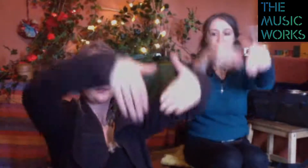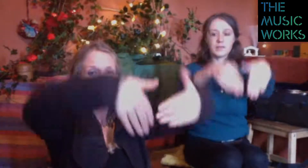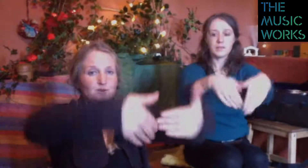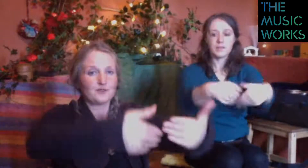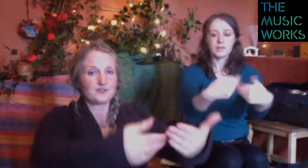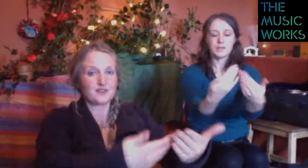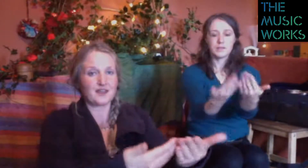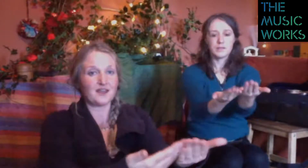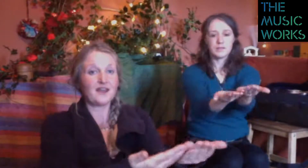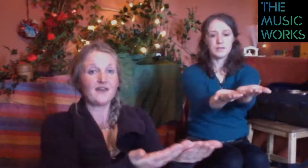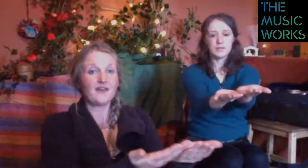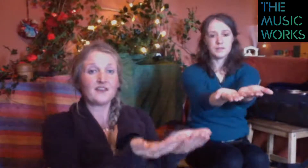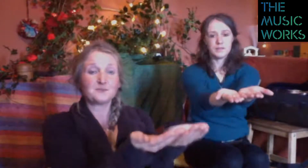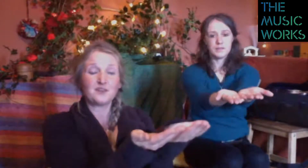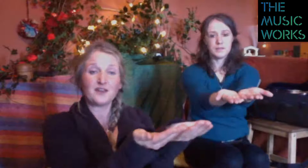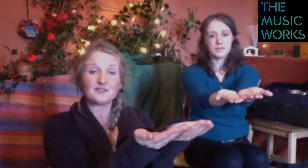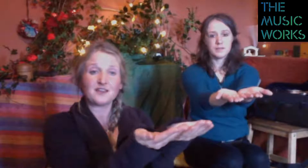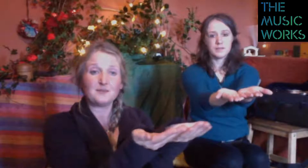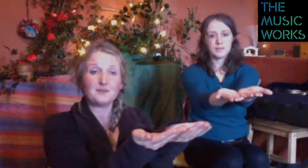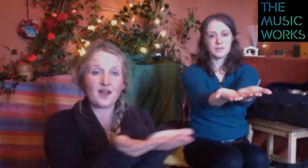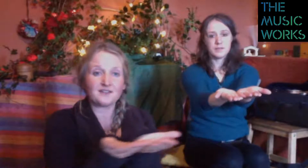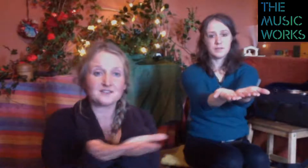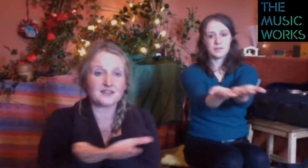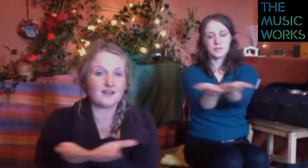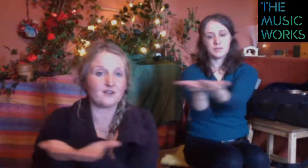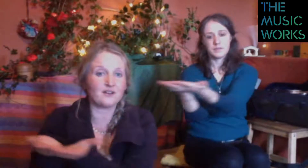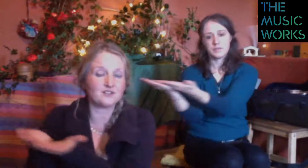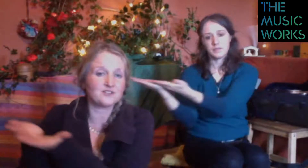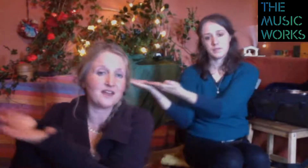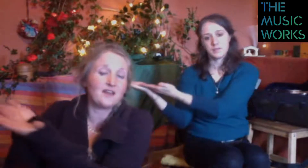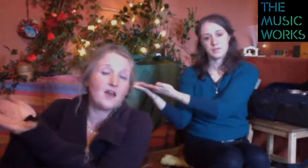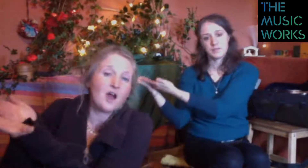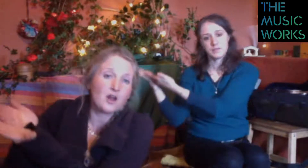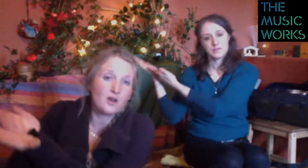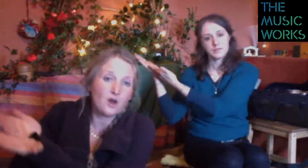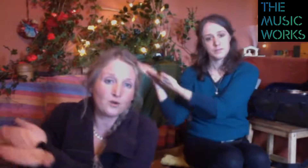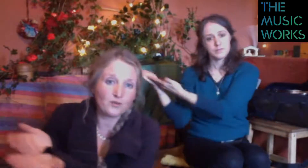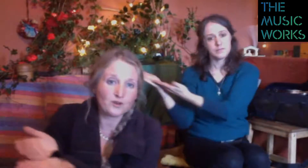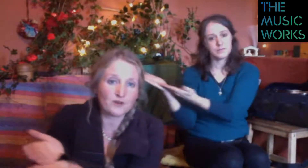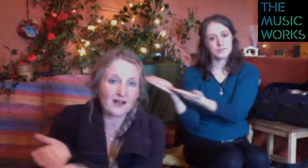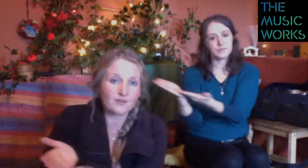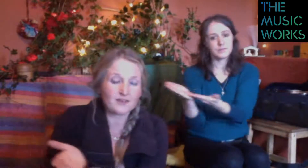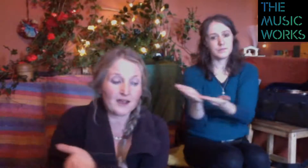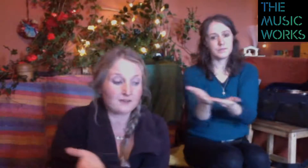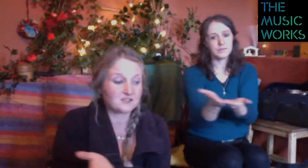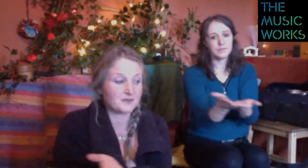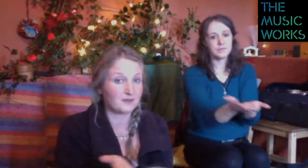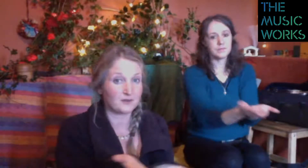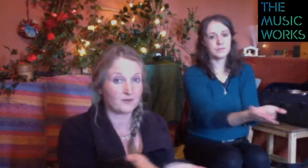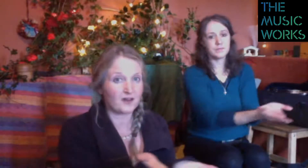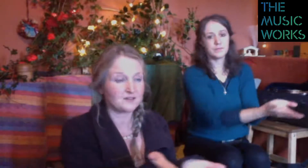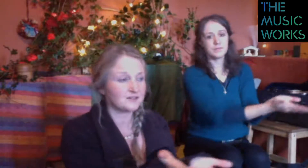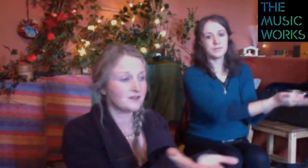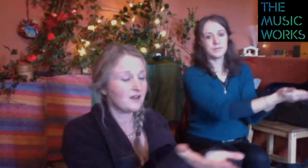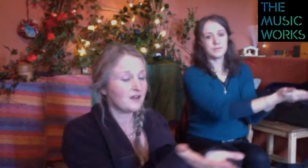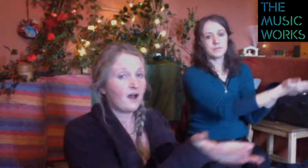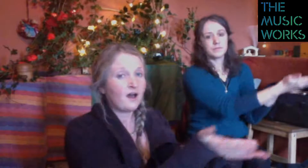the sea. And the next bit, you get to keep your hands together. And it's just saying, along the ground that carries me, the riverbed.